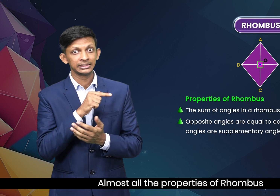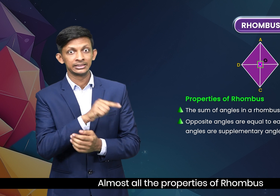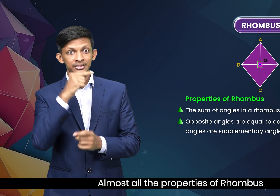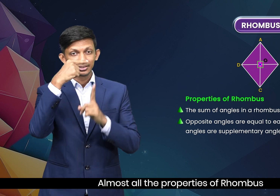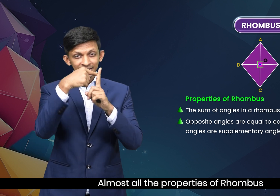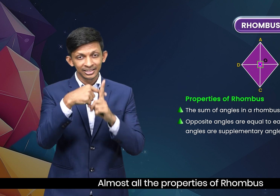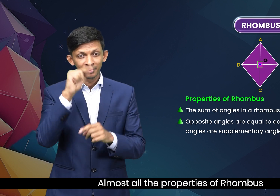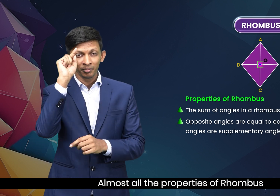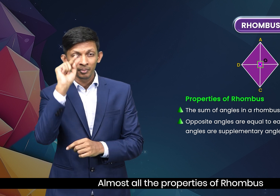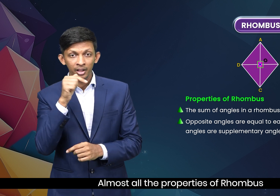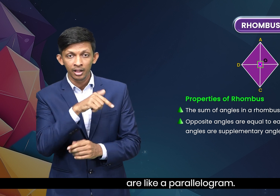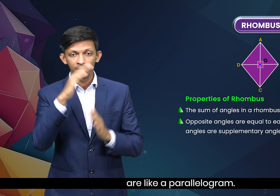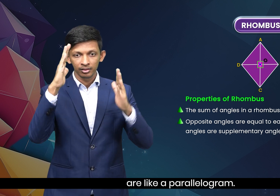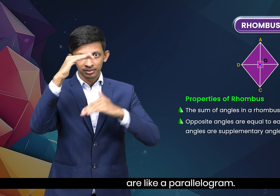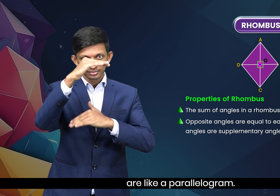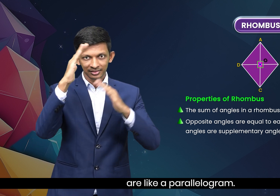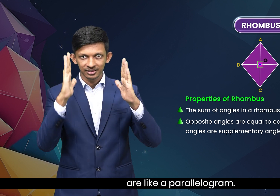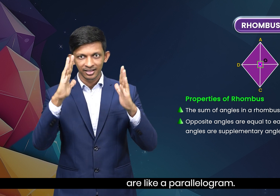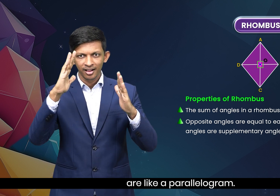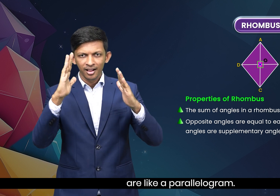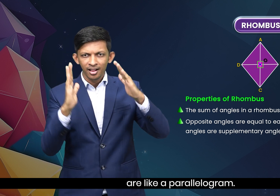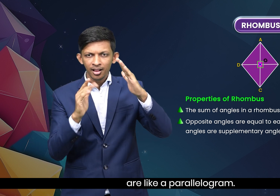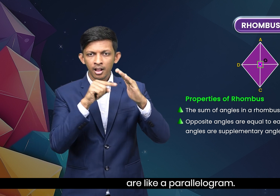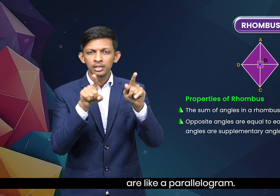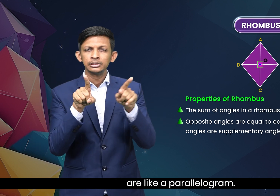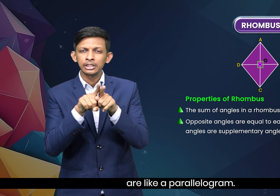all the properties of rhombus are like a parallelogram.